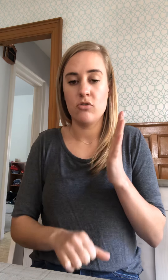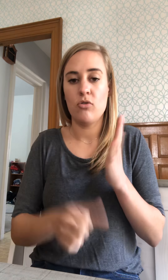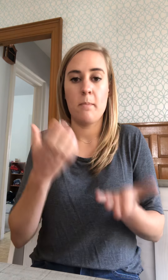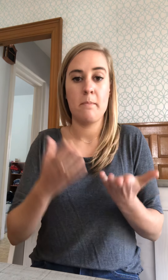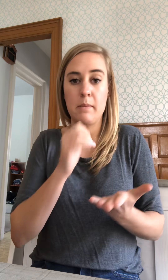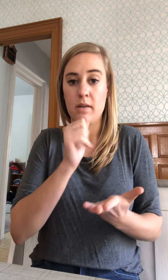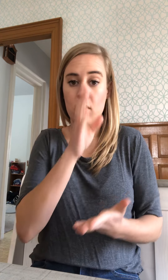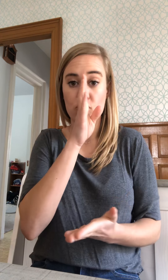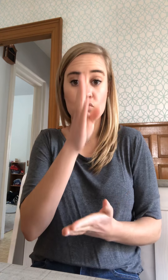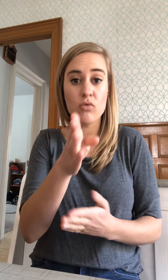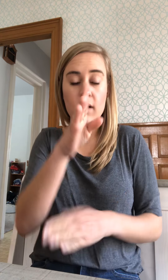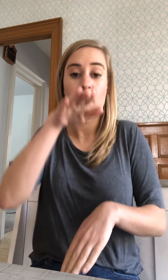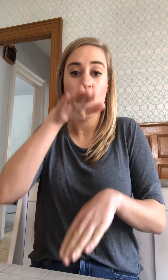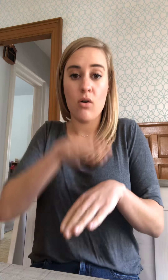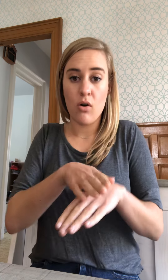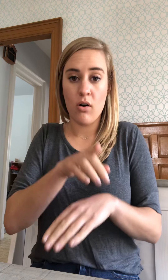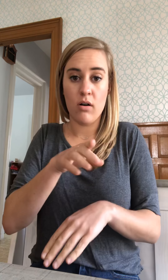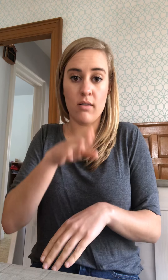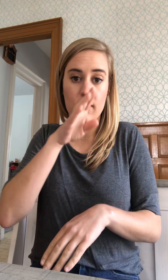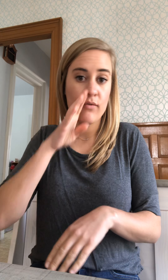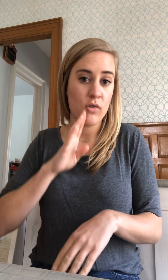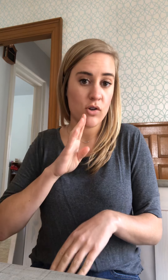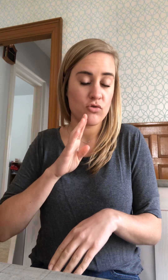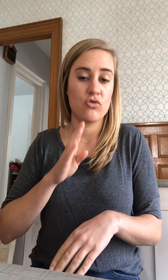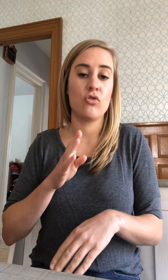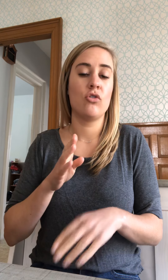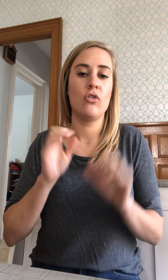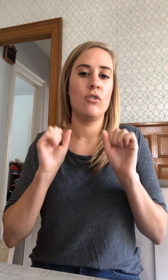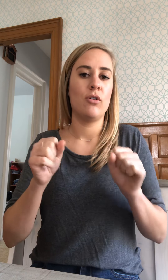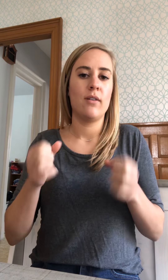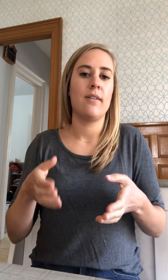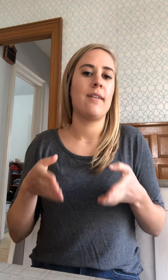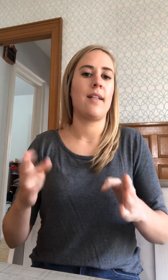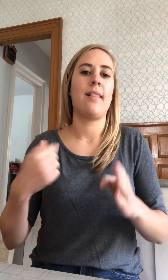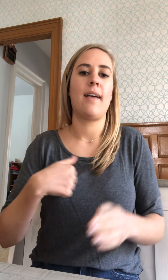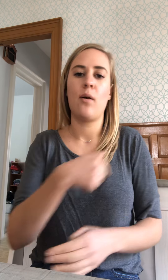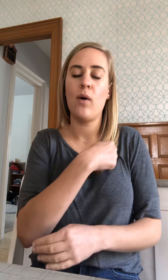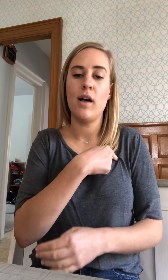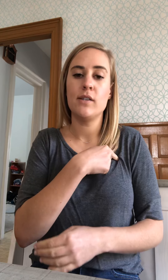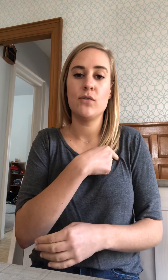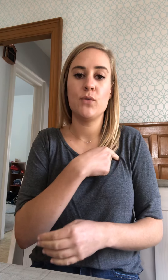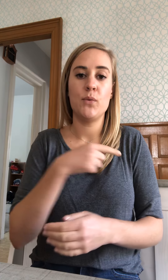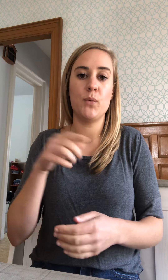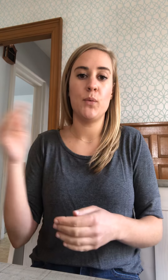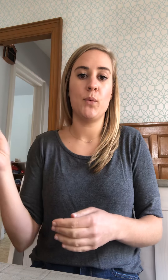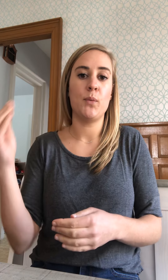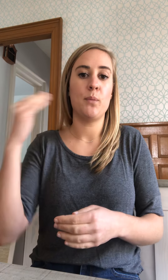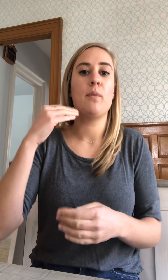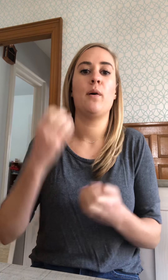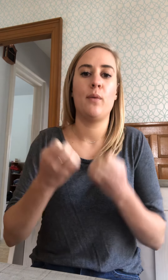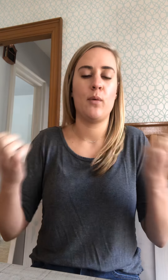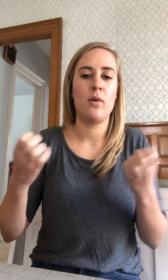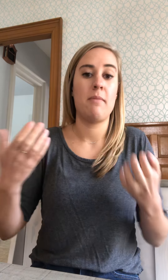directly over the fracture. It may allow us to insert an instrument into the area of the fracture to move bony